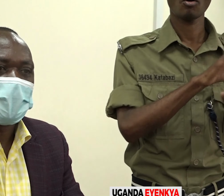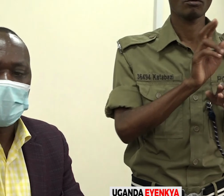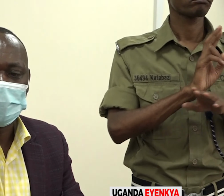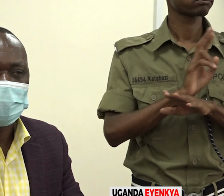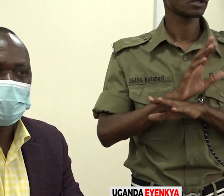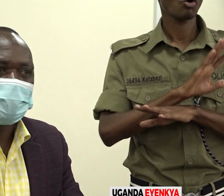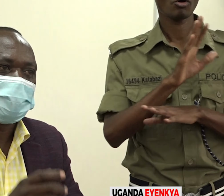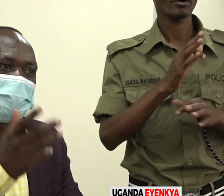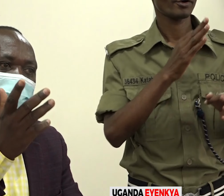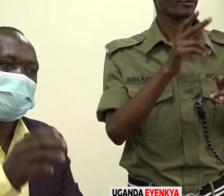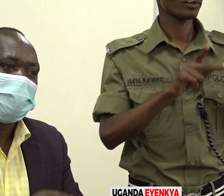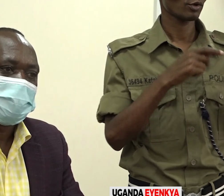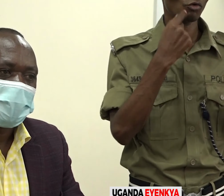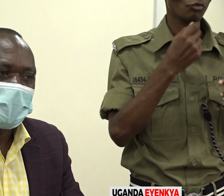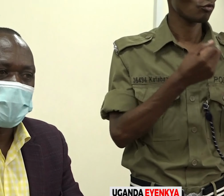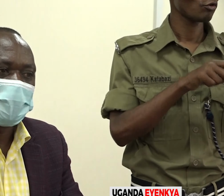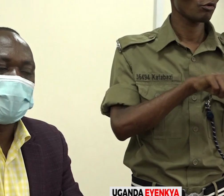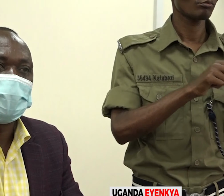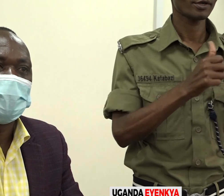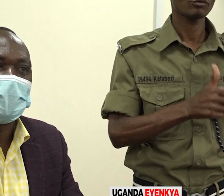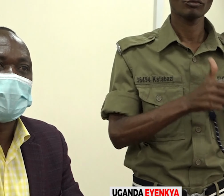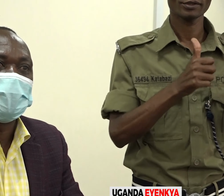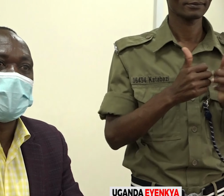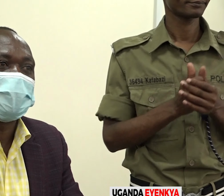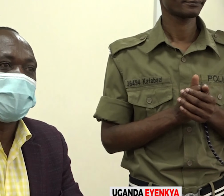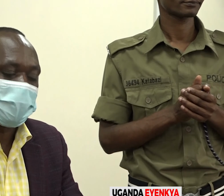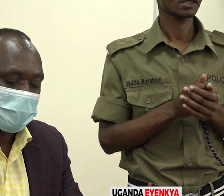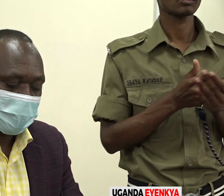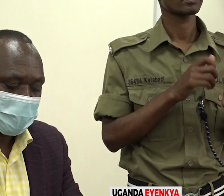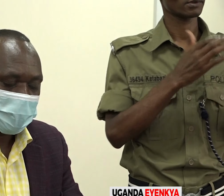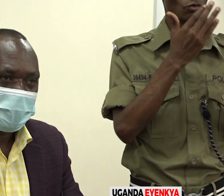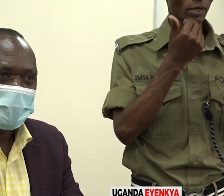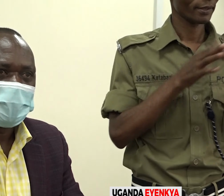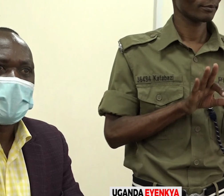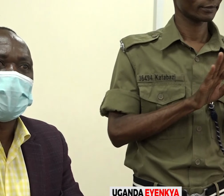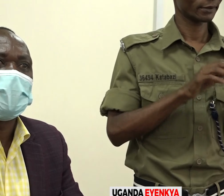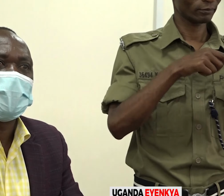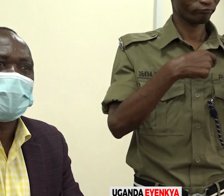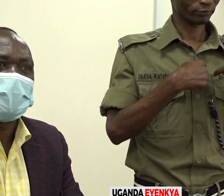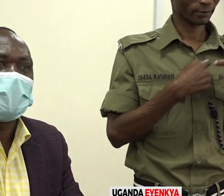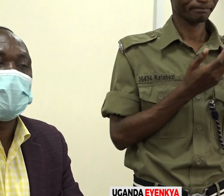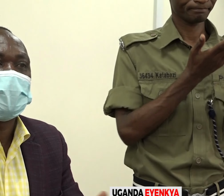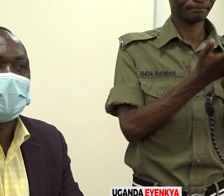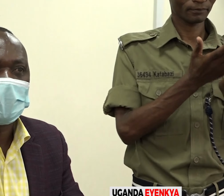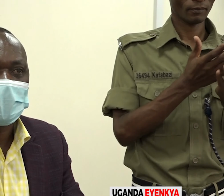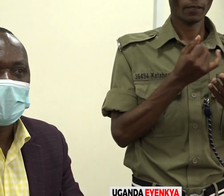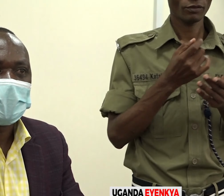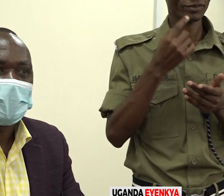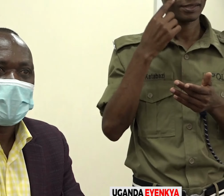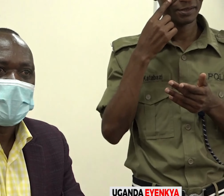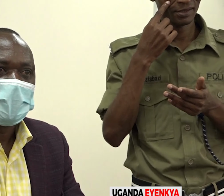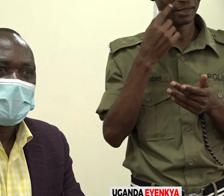That is why I want to appeal to you that in case you see such communication that are abusive in